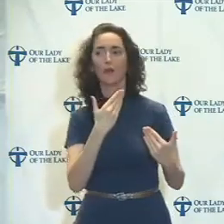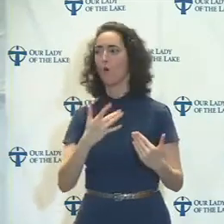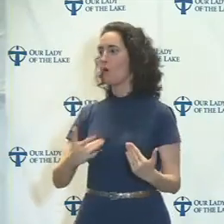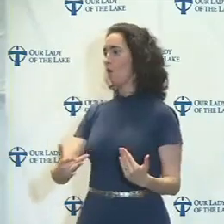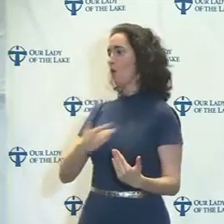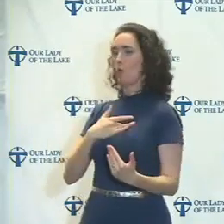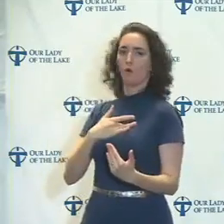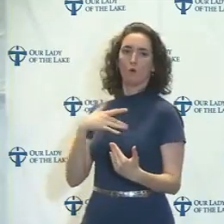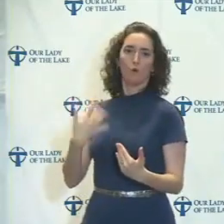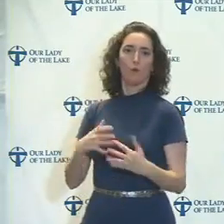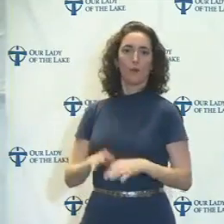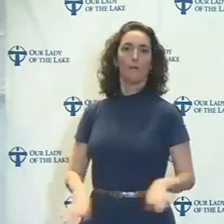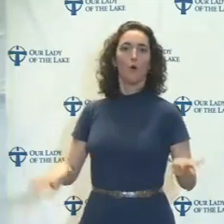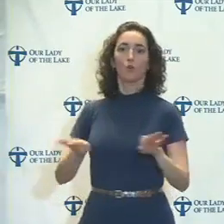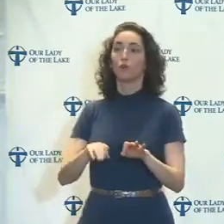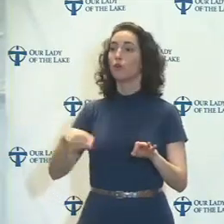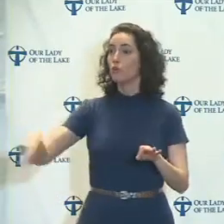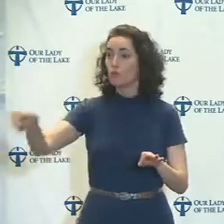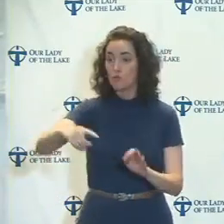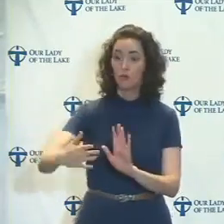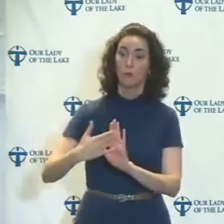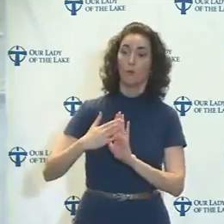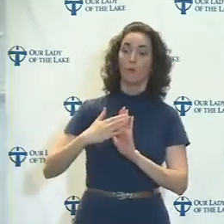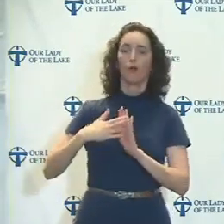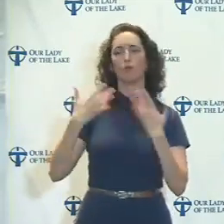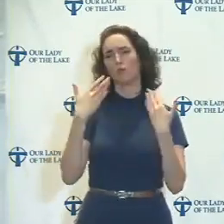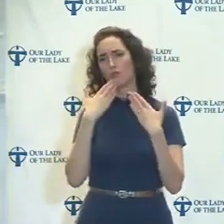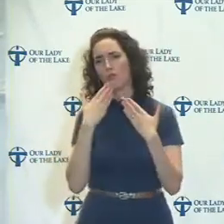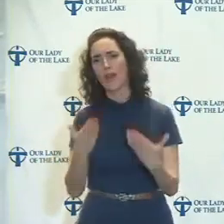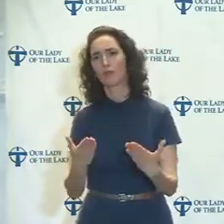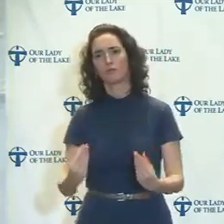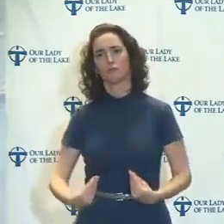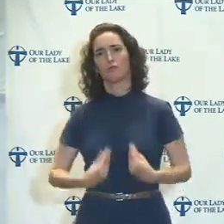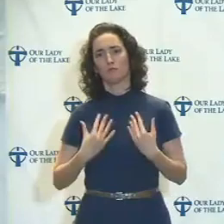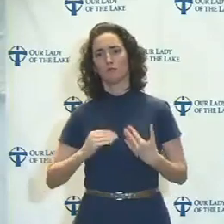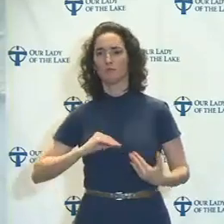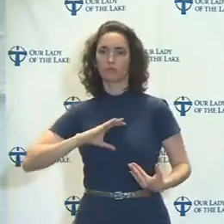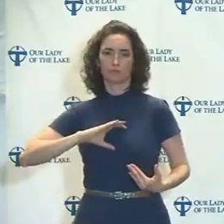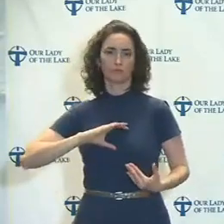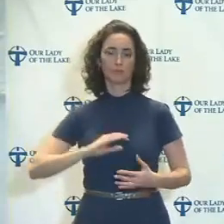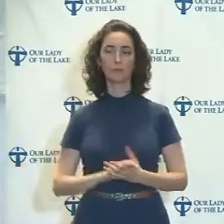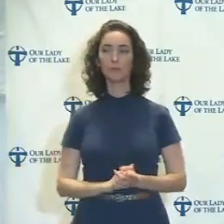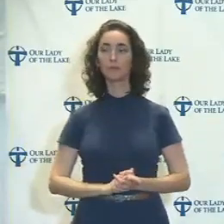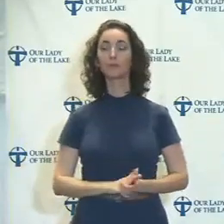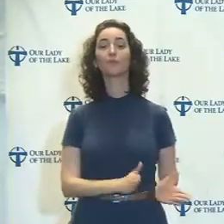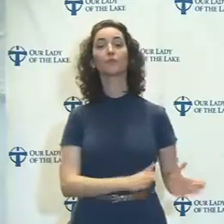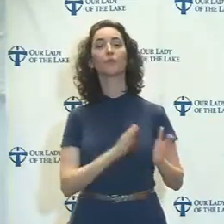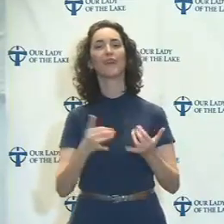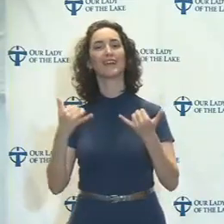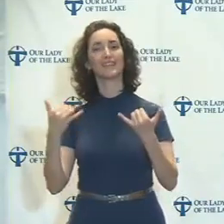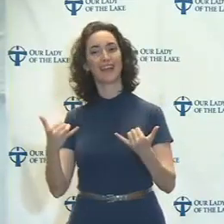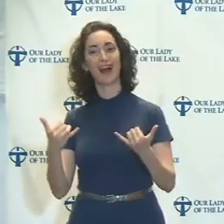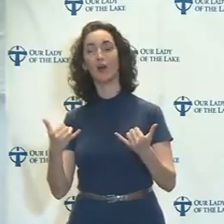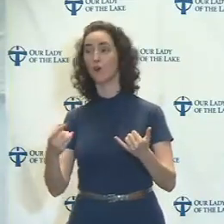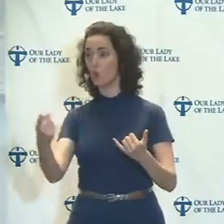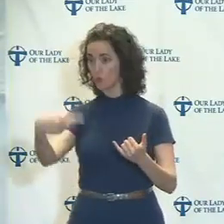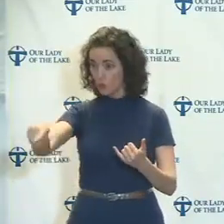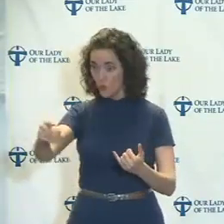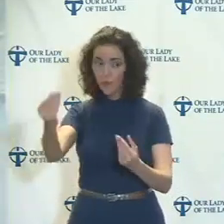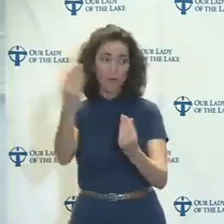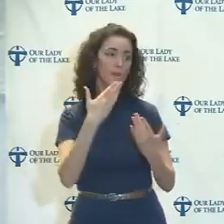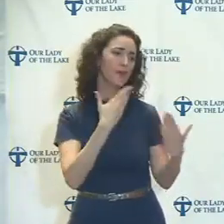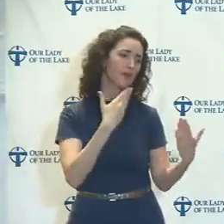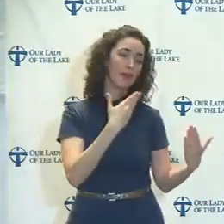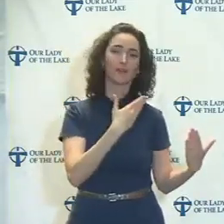That's extremely important for us, and we really relish that. So I think it's now time for us to offer some thanks back, and that's really what